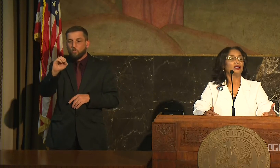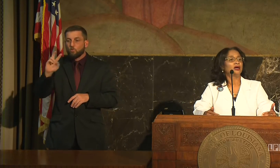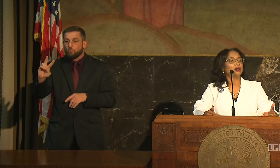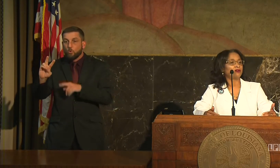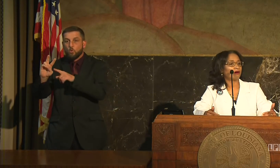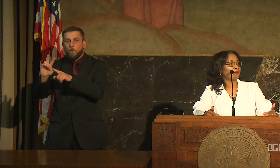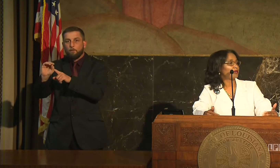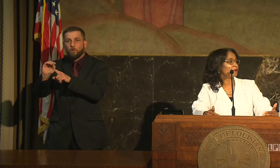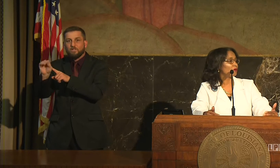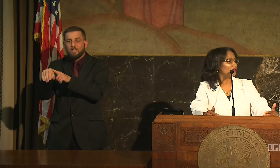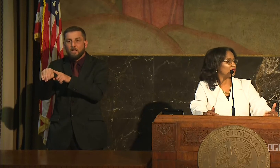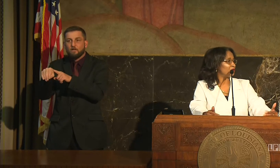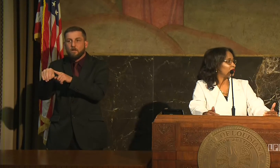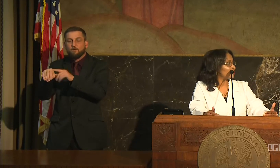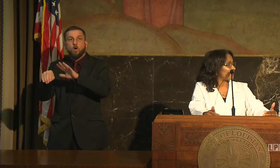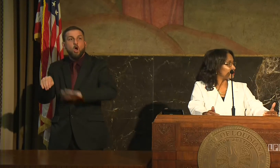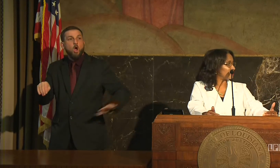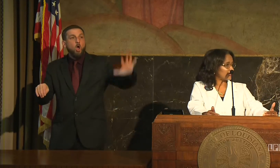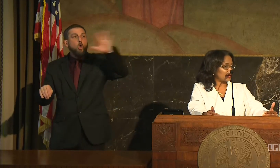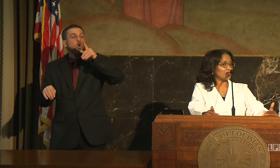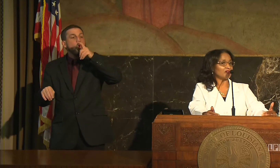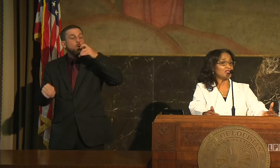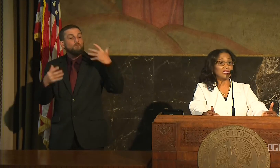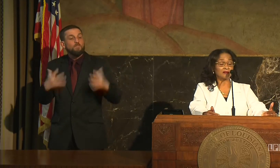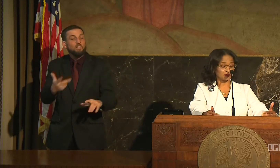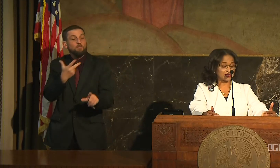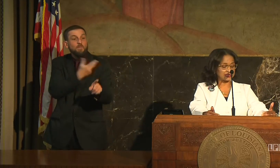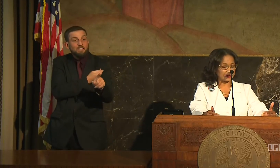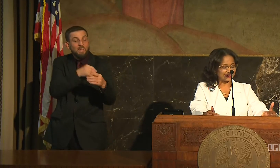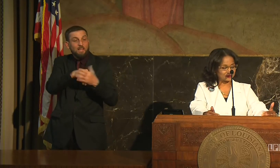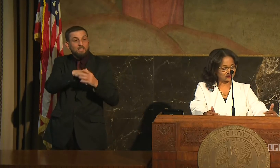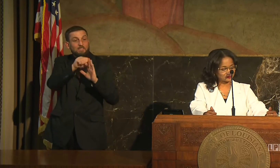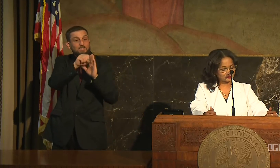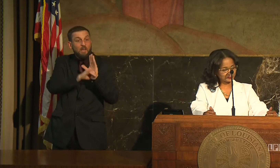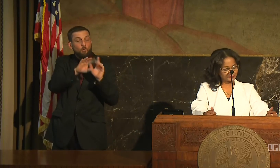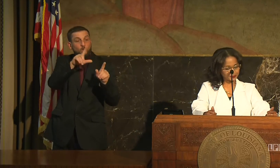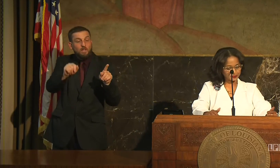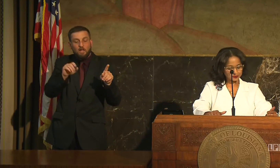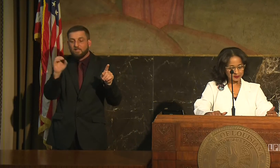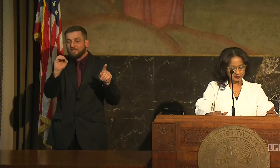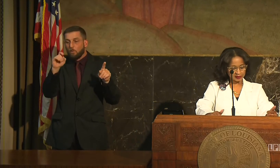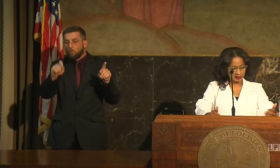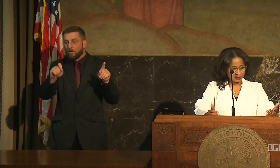0.002% of all people who have been fully vaccinated here in the state of Louisiana.